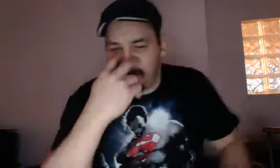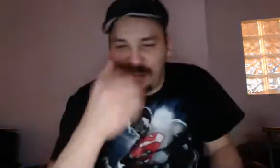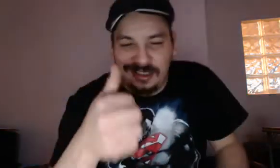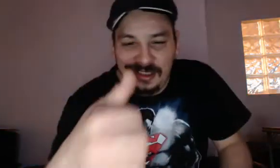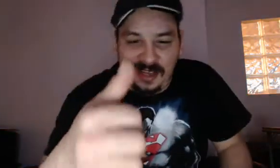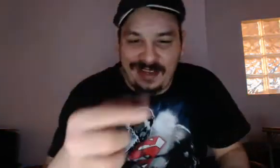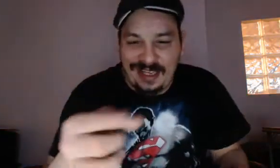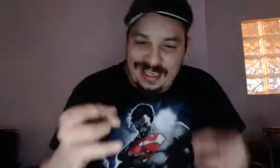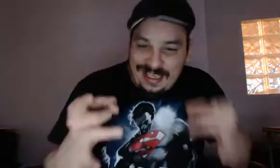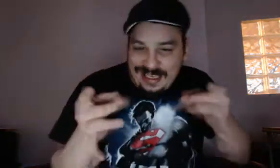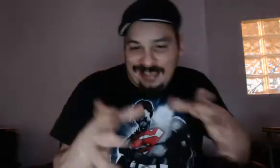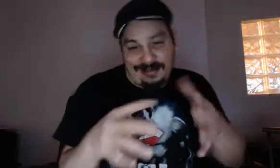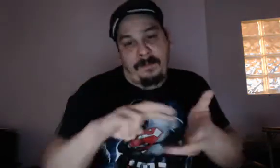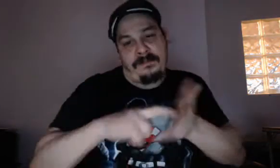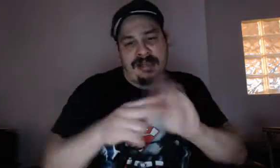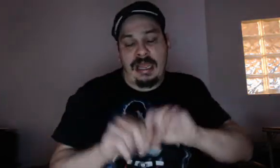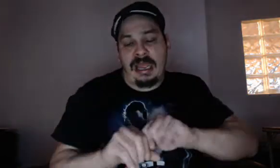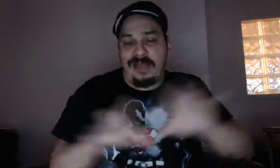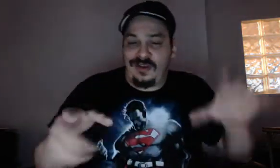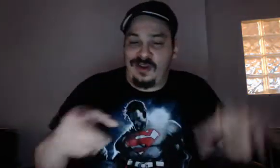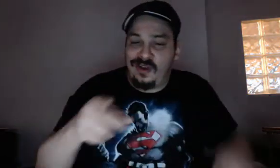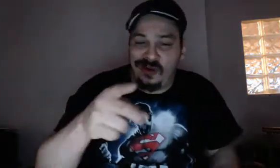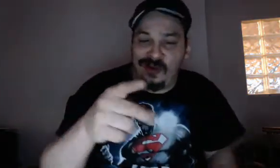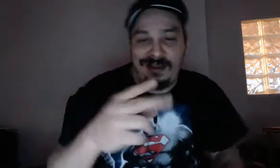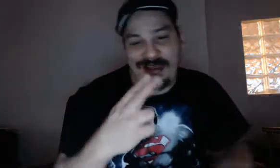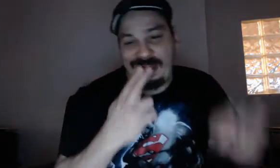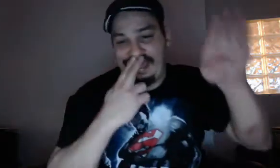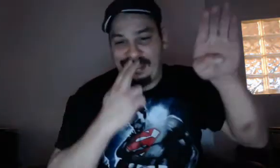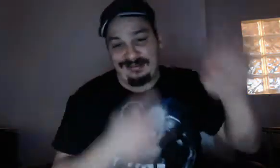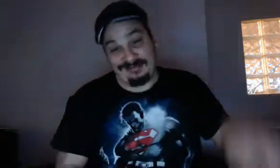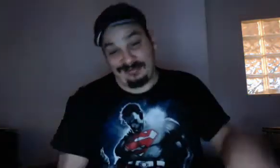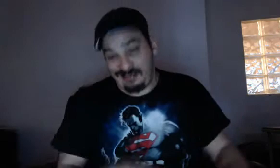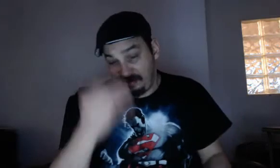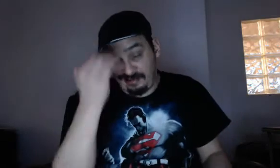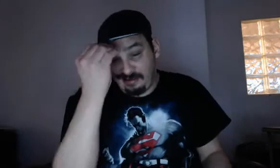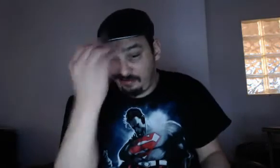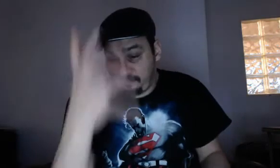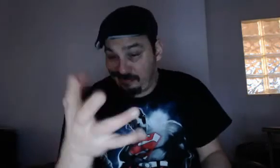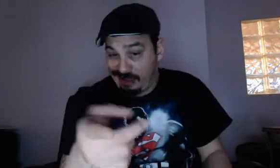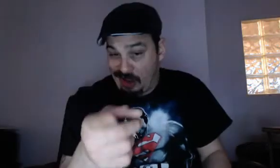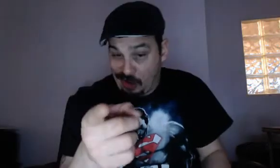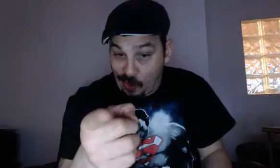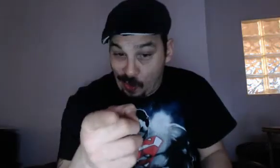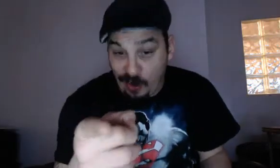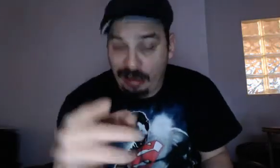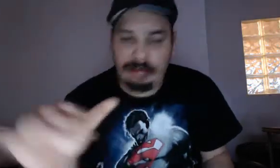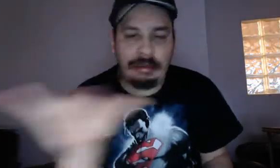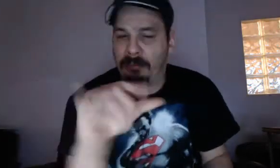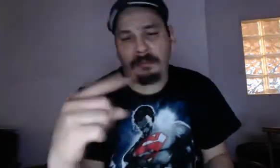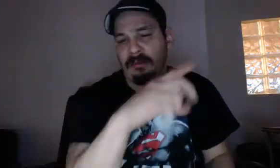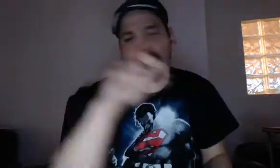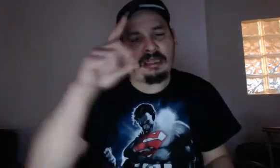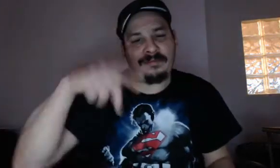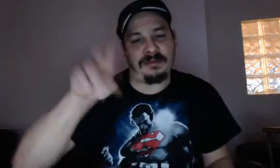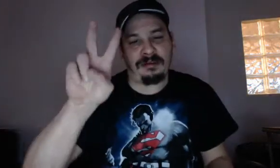For 4 days only at Men's Warehouse, it's the 50% off store-wide sale. 50% off suits, 50% off sportswear, 50% off shirts